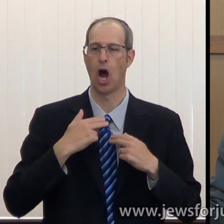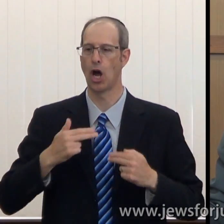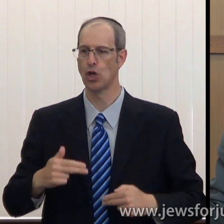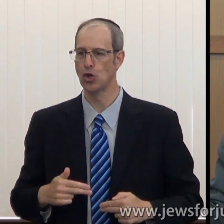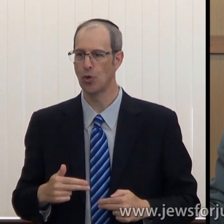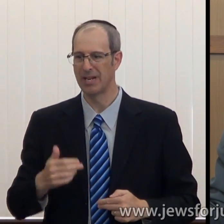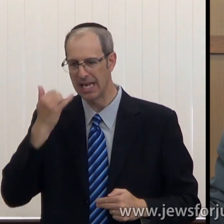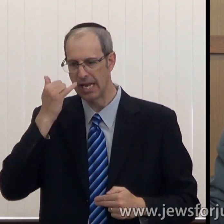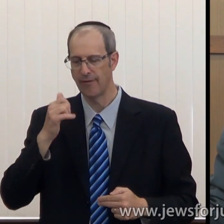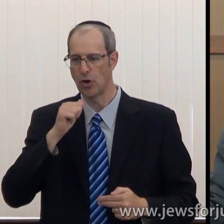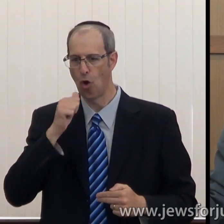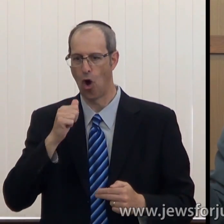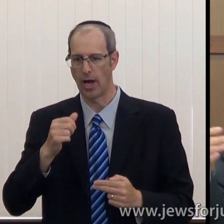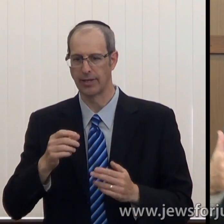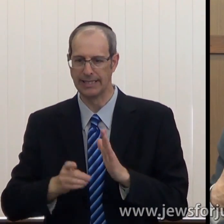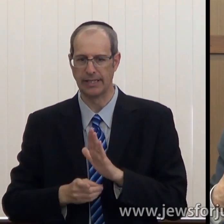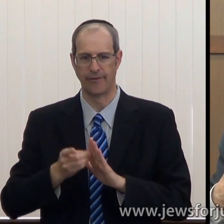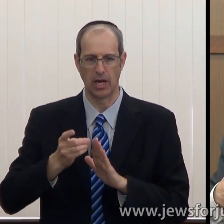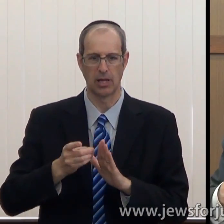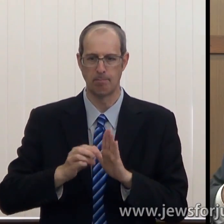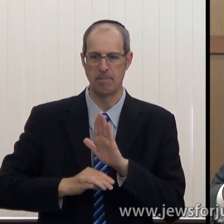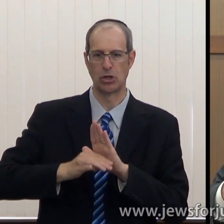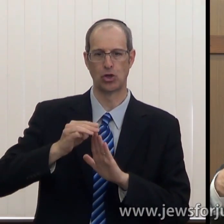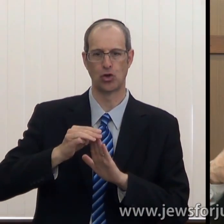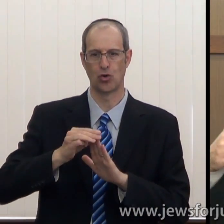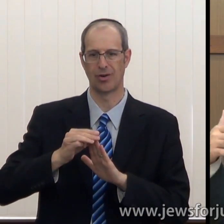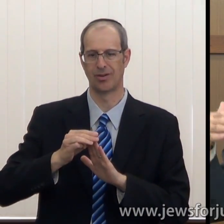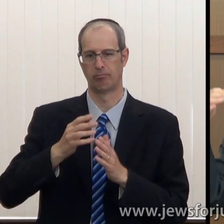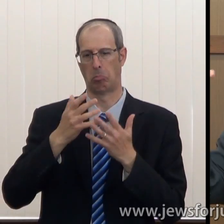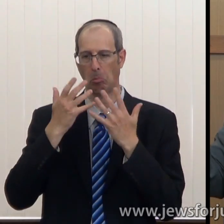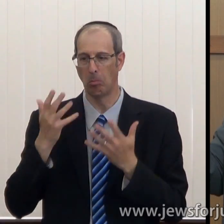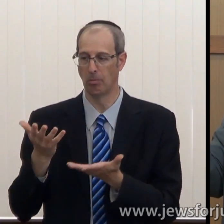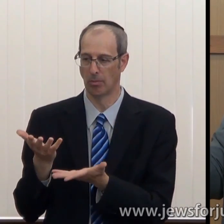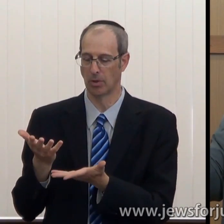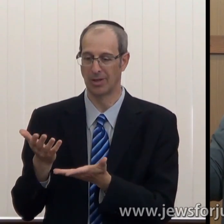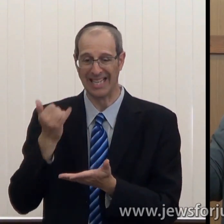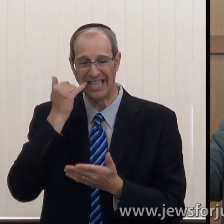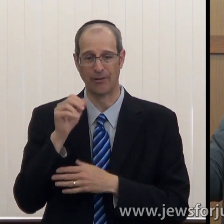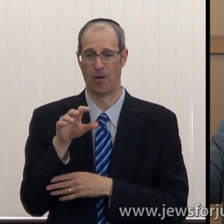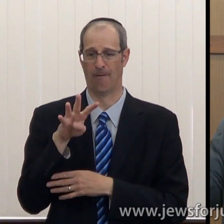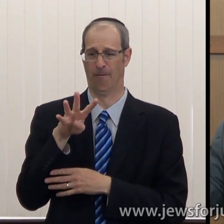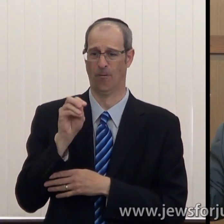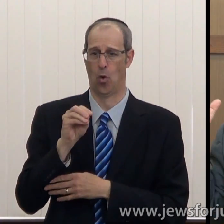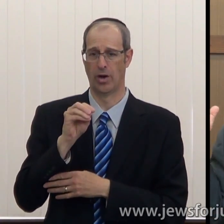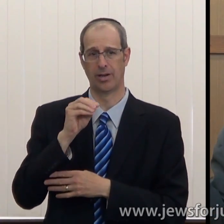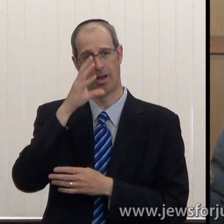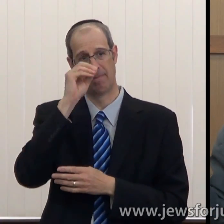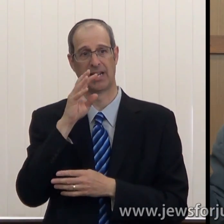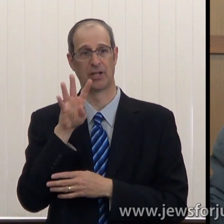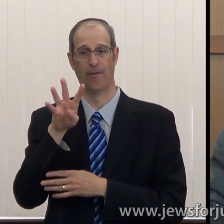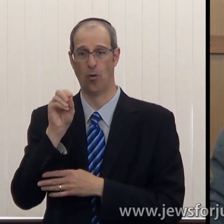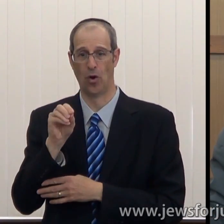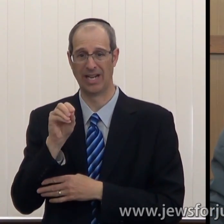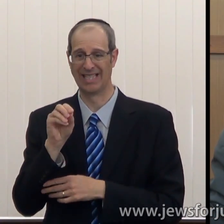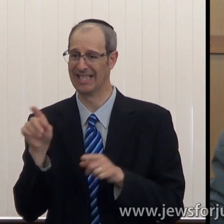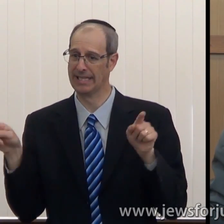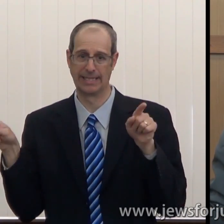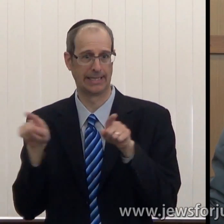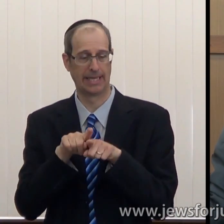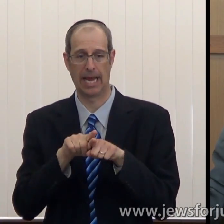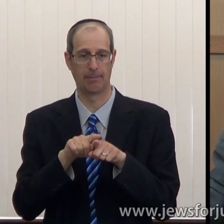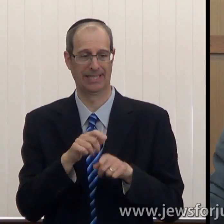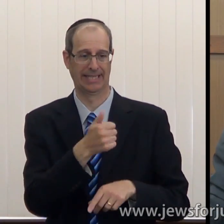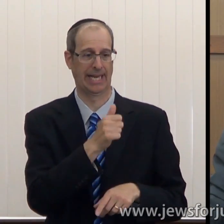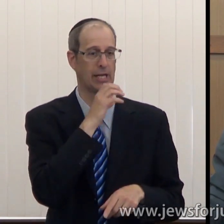very sad. To see someone that when they're 40 years old, they are the same exact person as when they